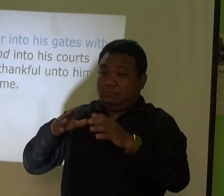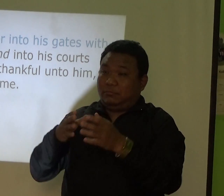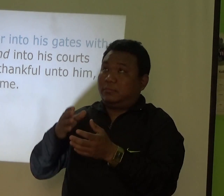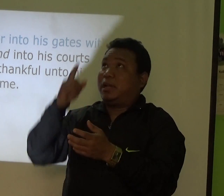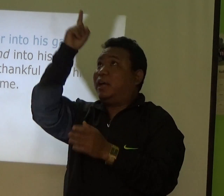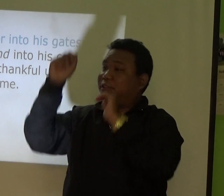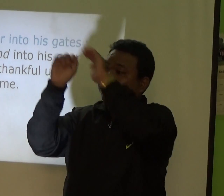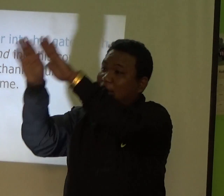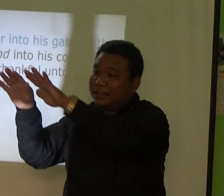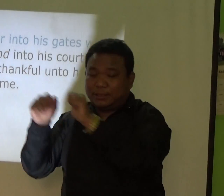God is